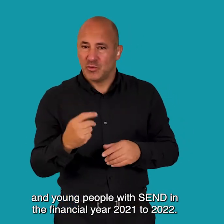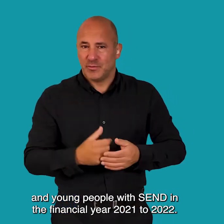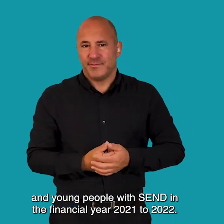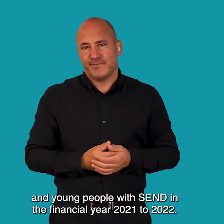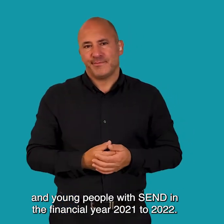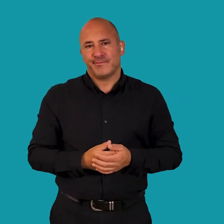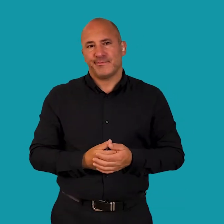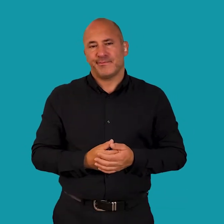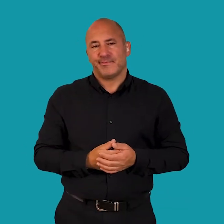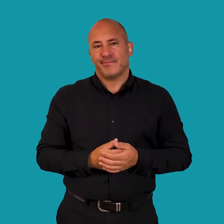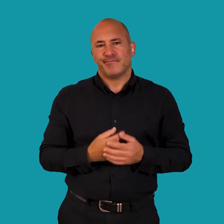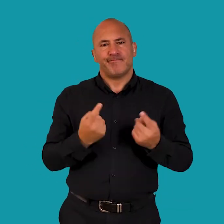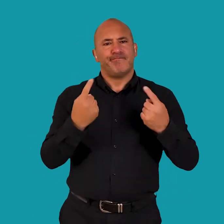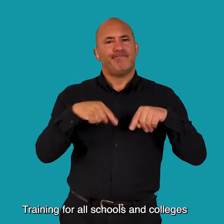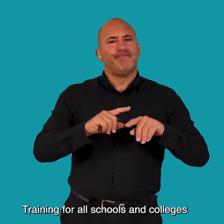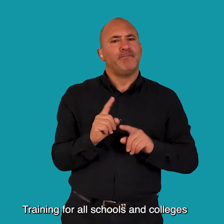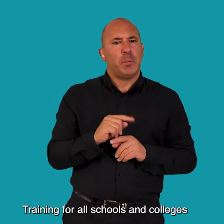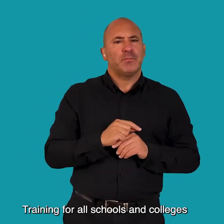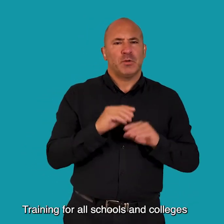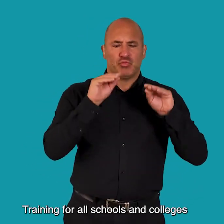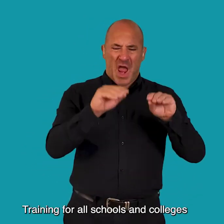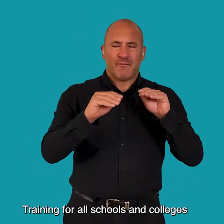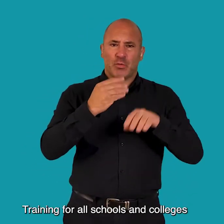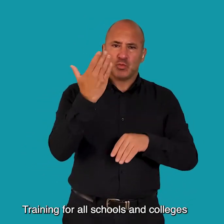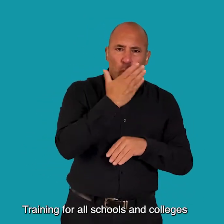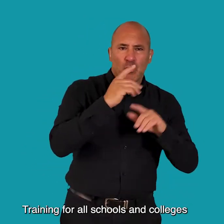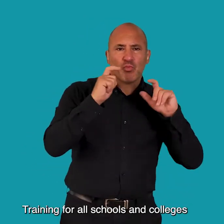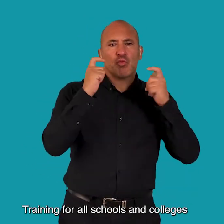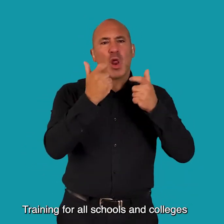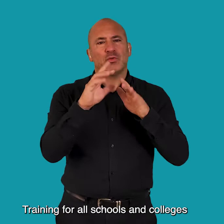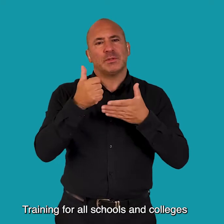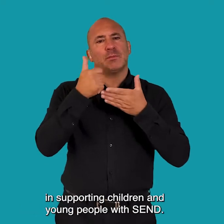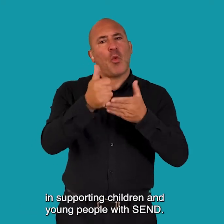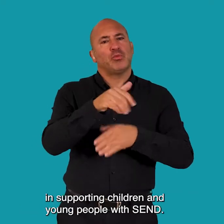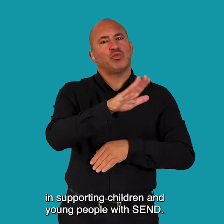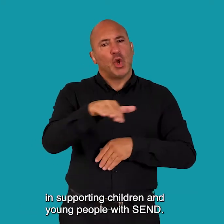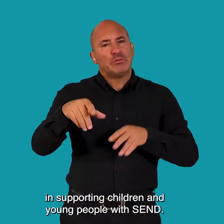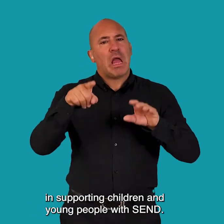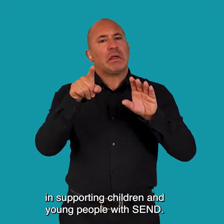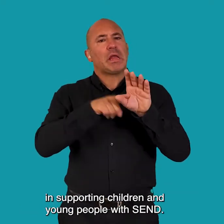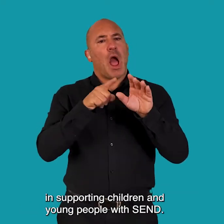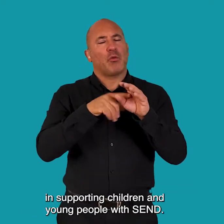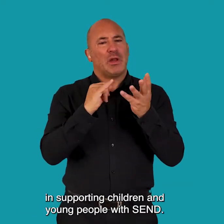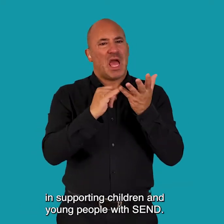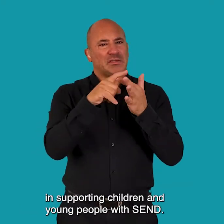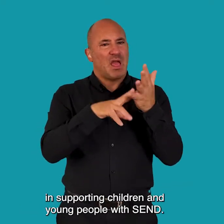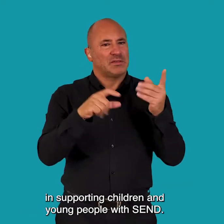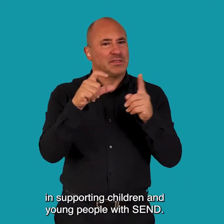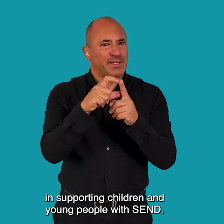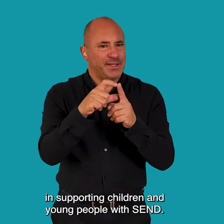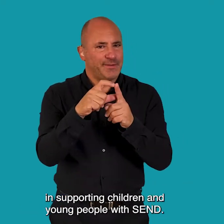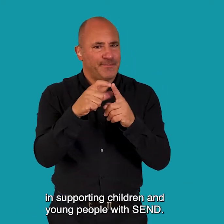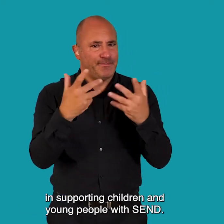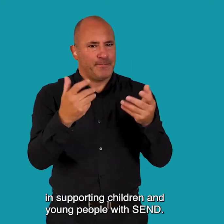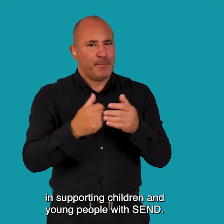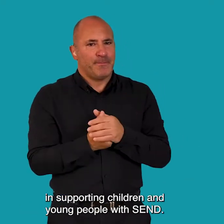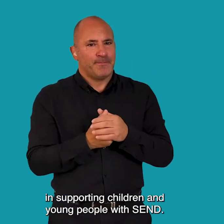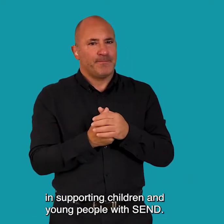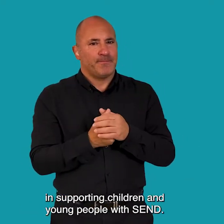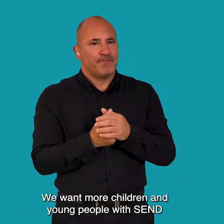22. Training for all schools and colleges in supporting children and young people with SEND. We want